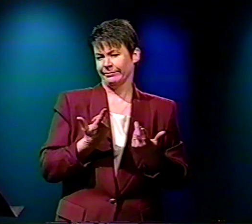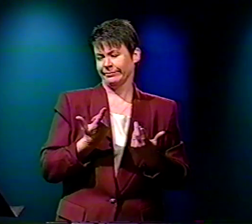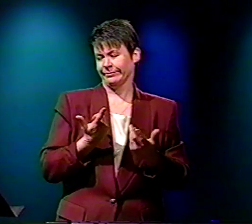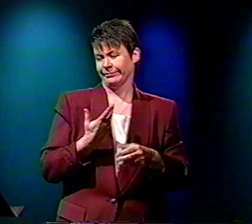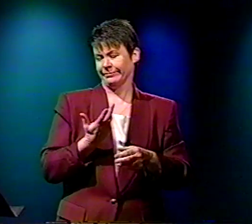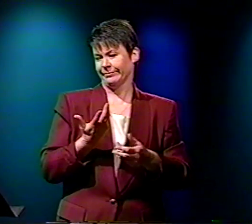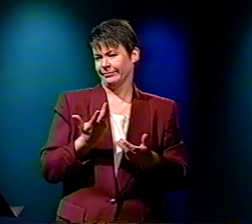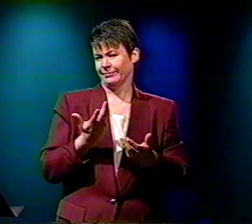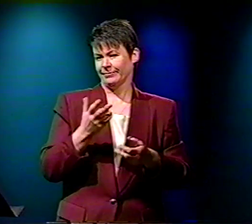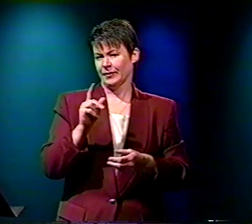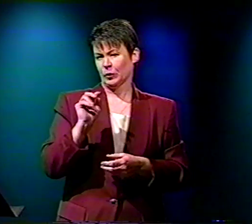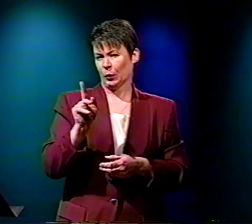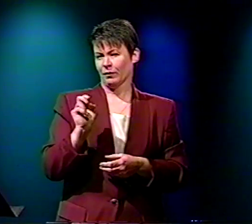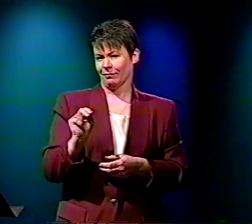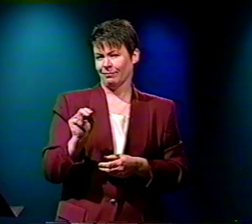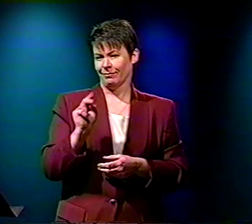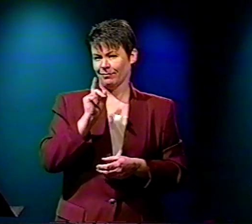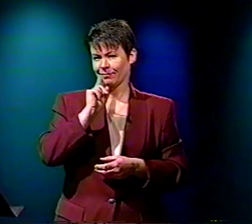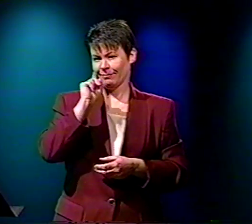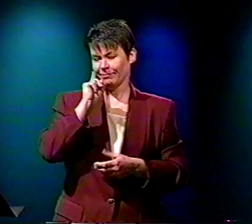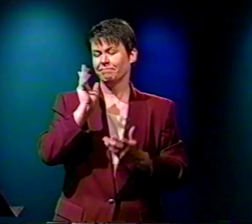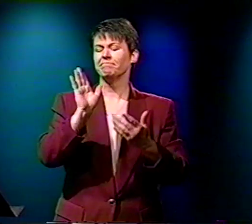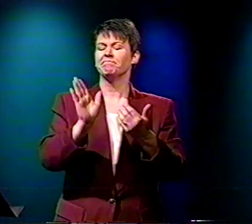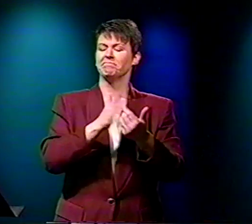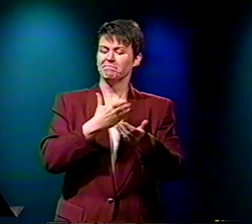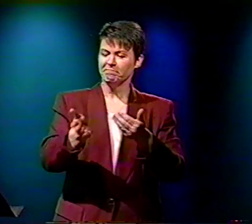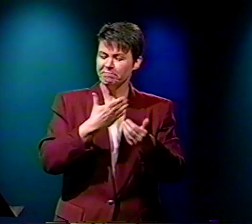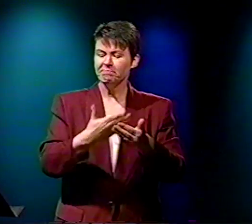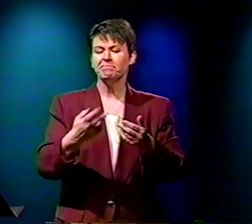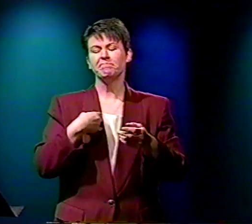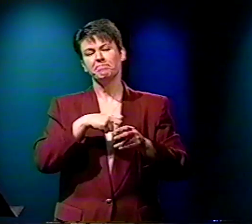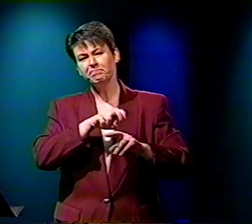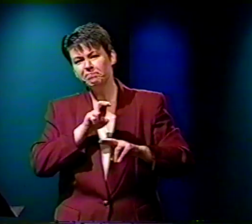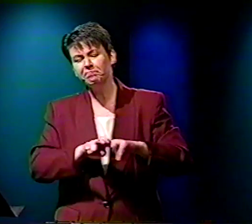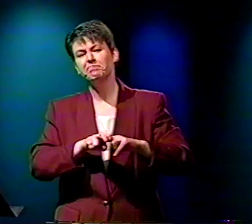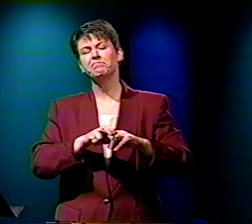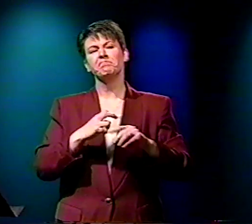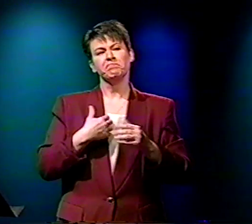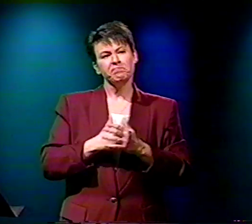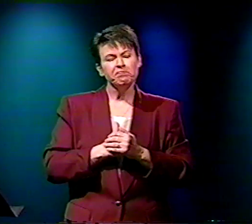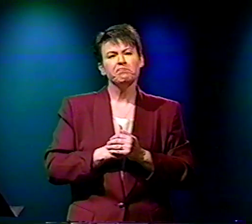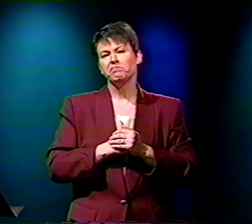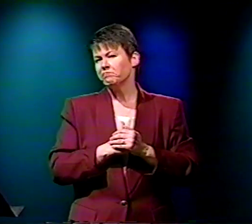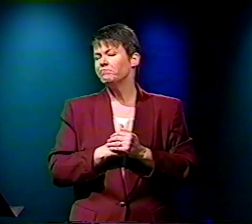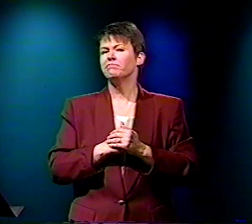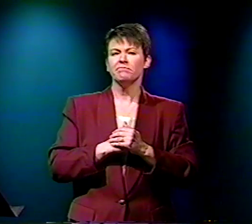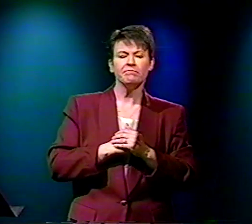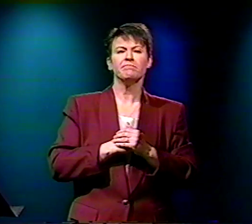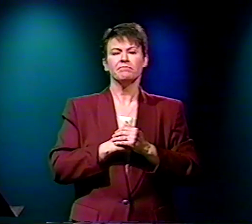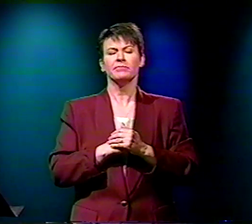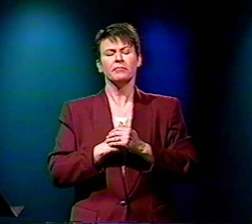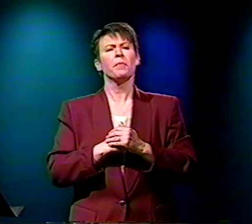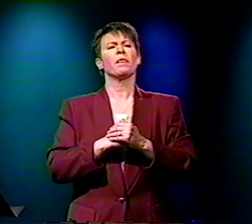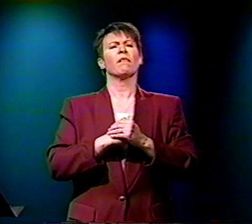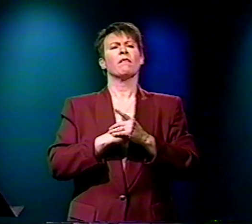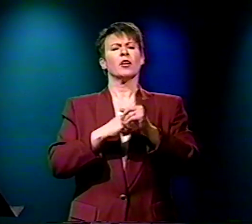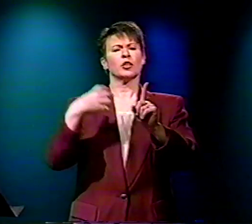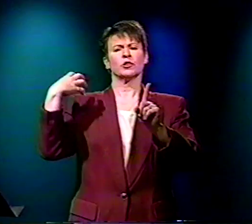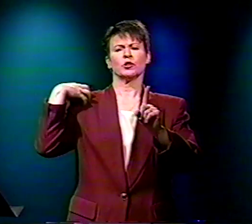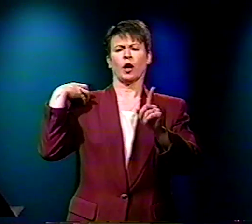the only deaf person on that commission, and obviously I was the token deaf person, but I was aware that that was the case. But I served